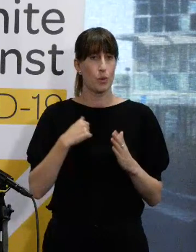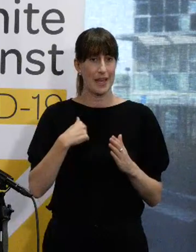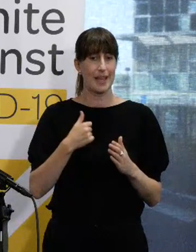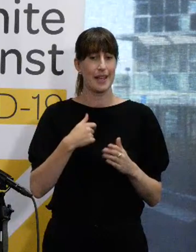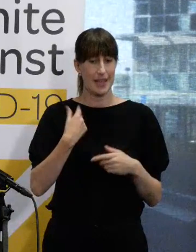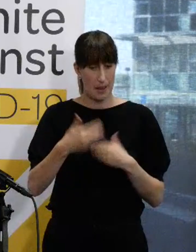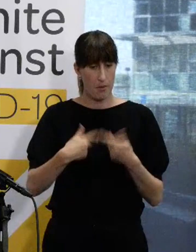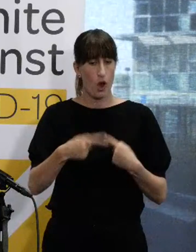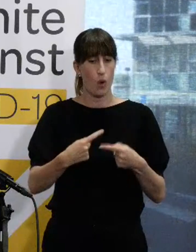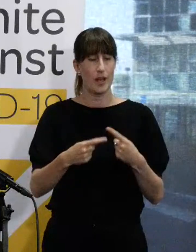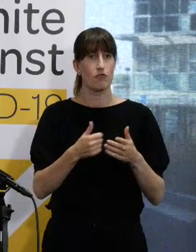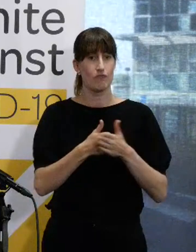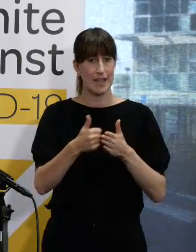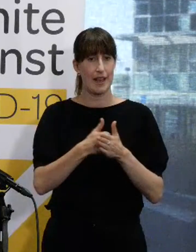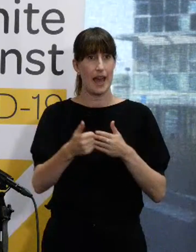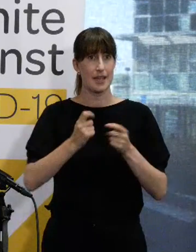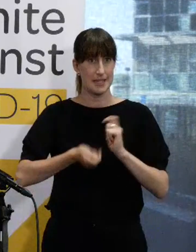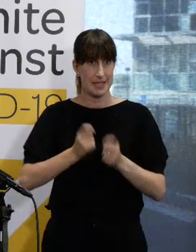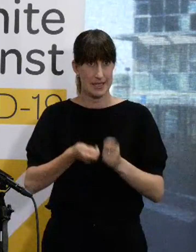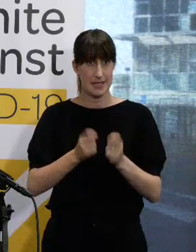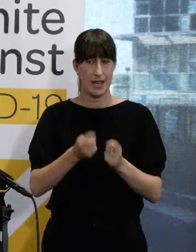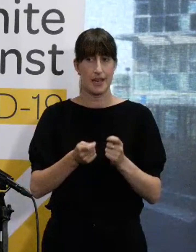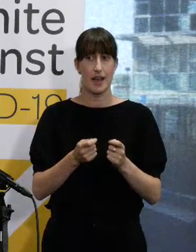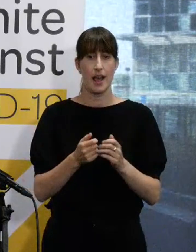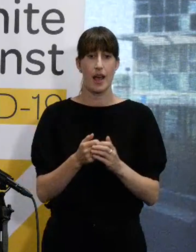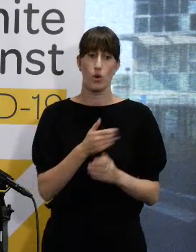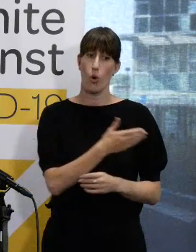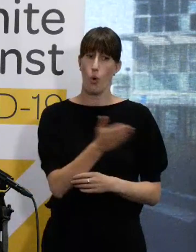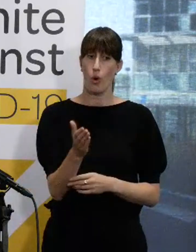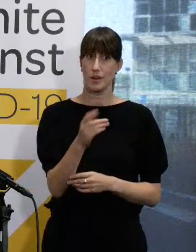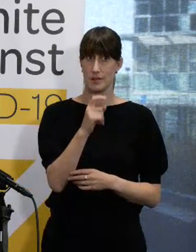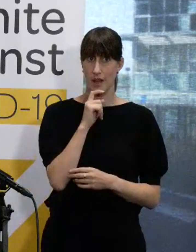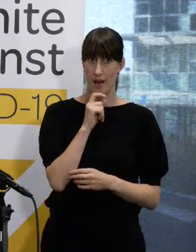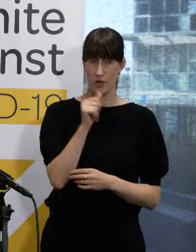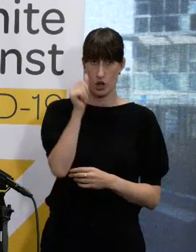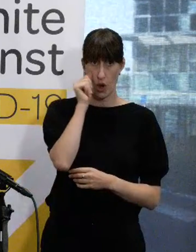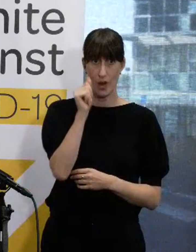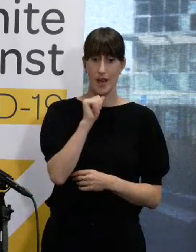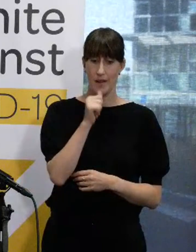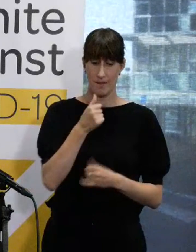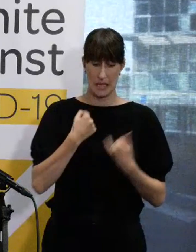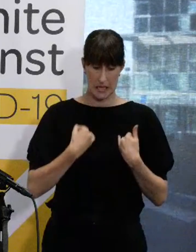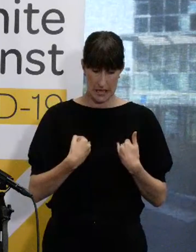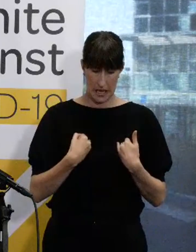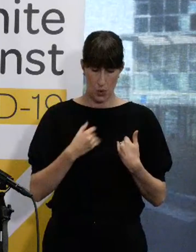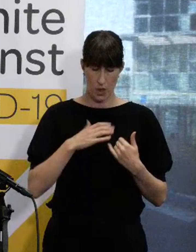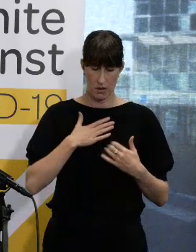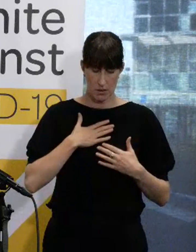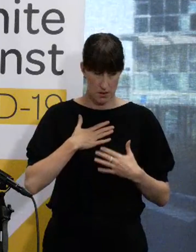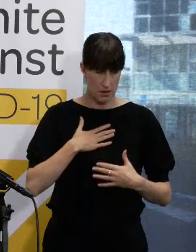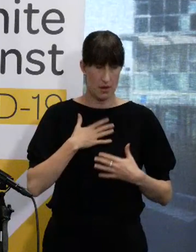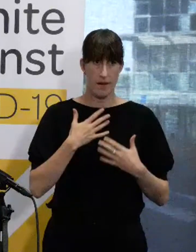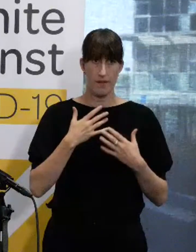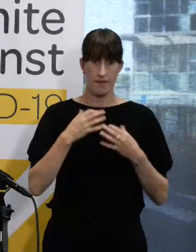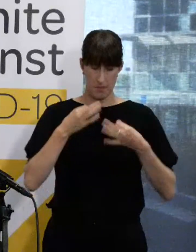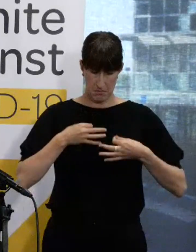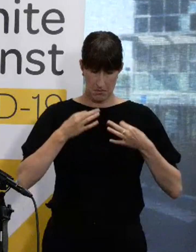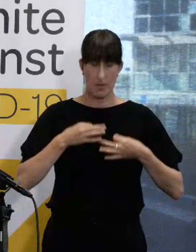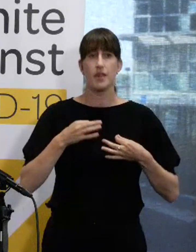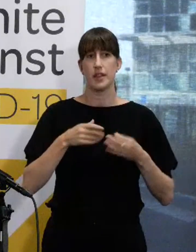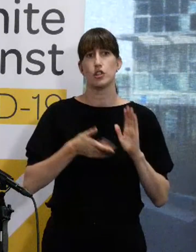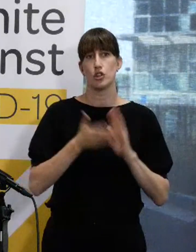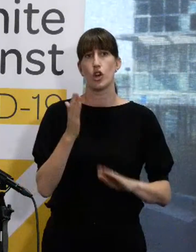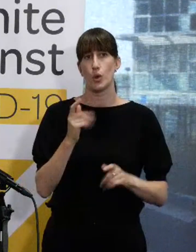program and also the knowledge that all the workers have that if they develop symptoms, they should get a test. And so is it getting harder to keep this sort